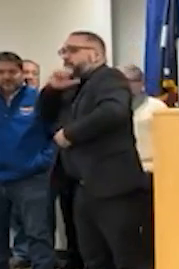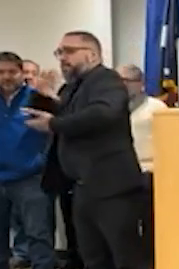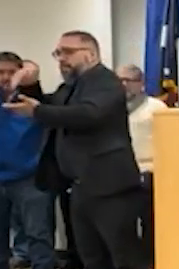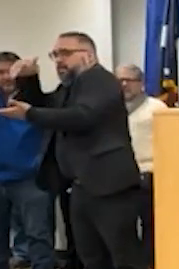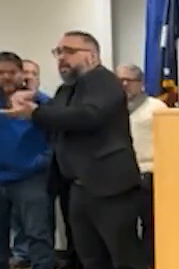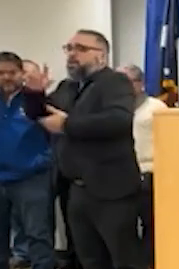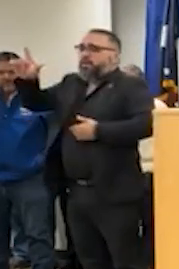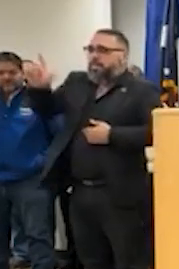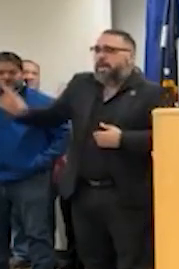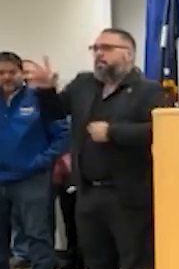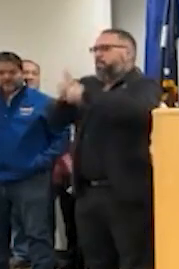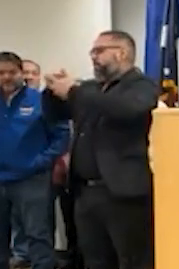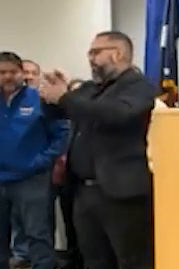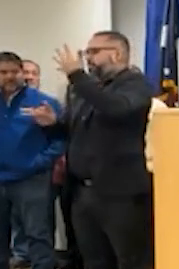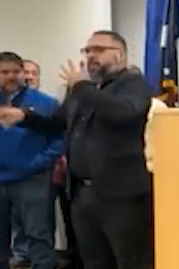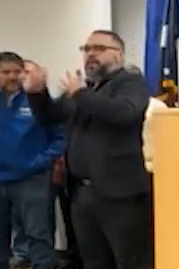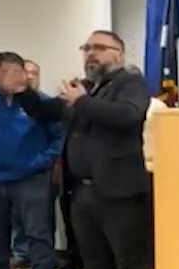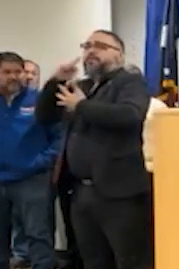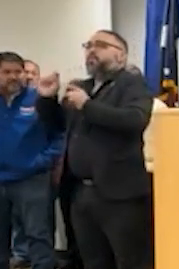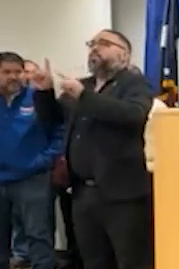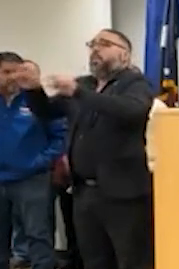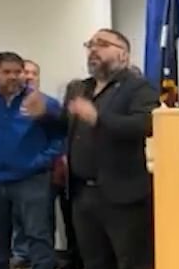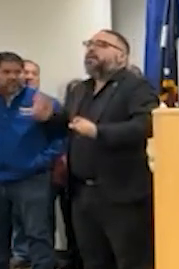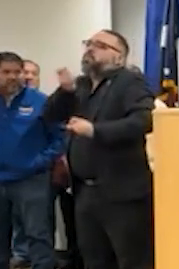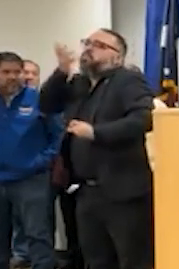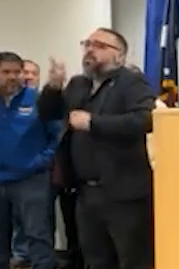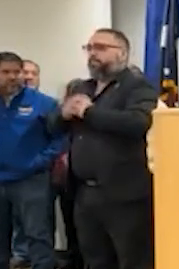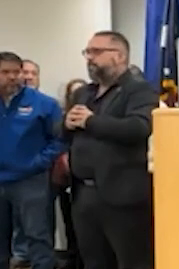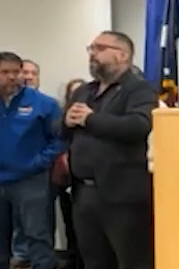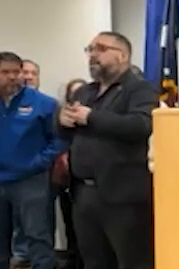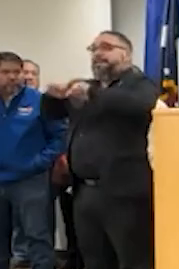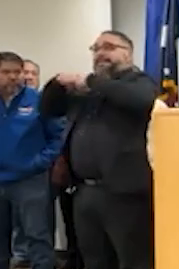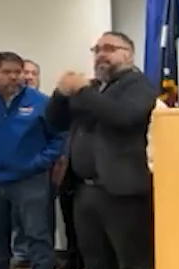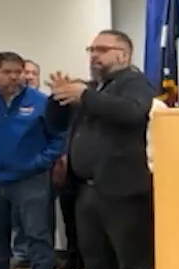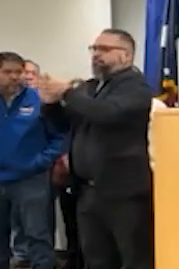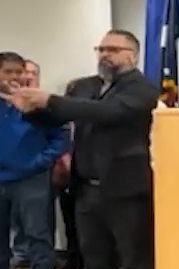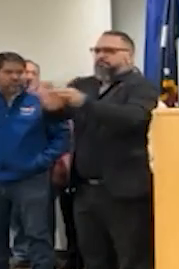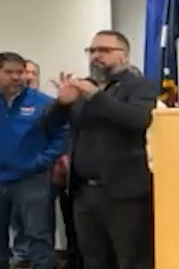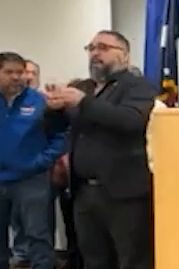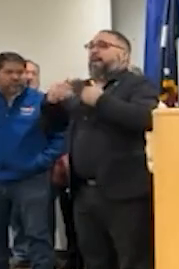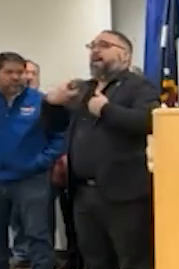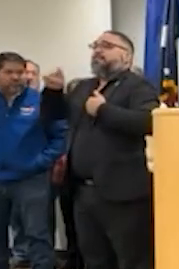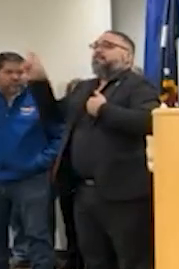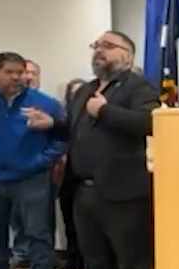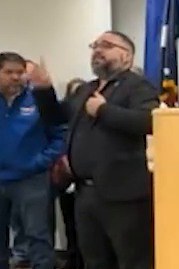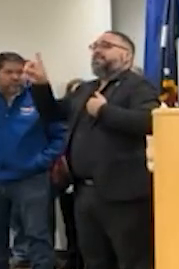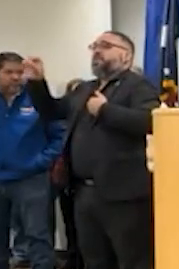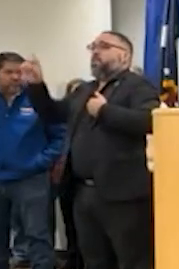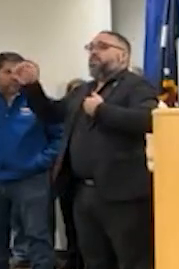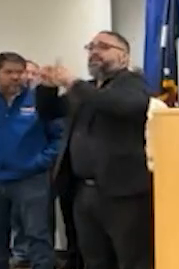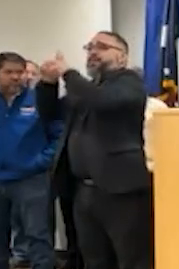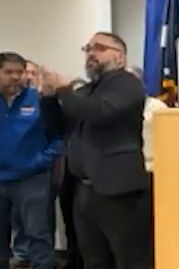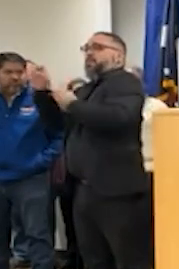warming centers. So as you can see, it's a team effort. We've got certainly TxDOT, you can see some of the others,